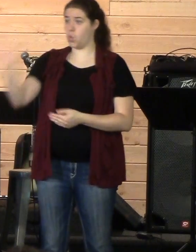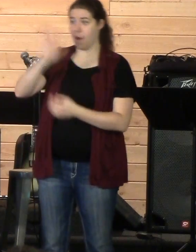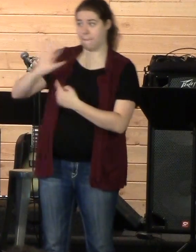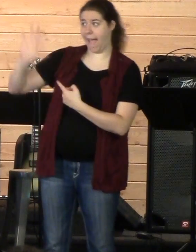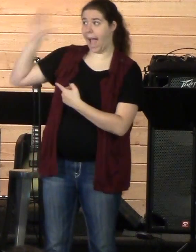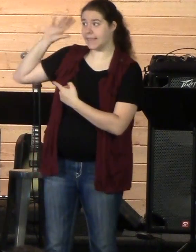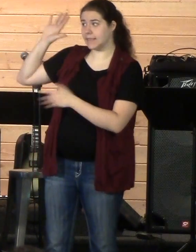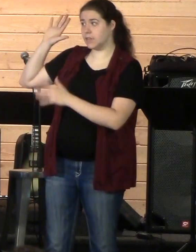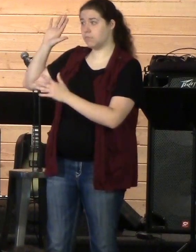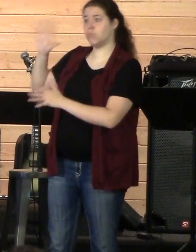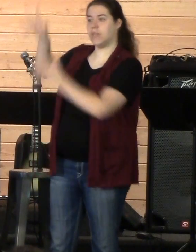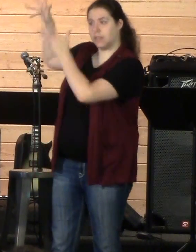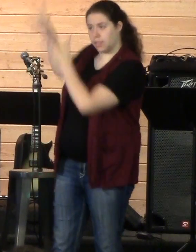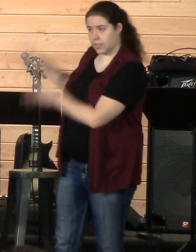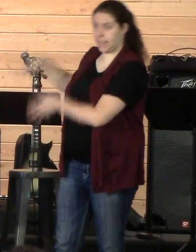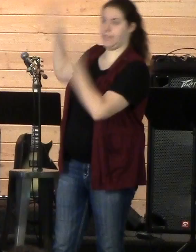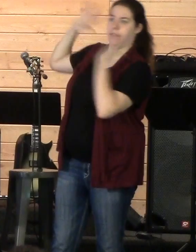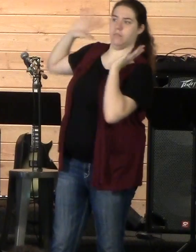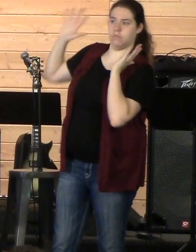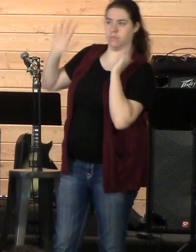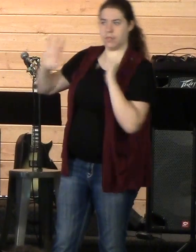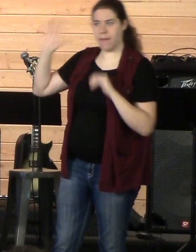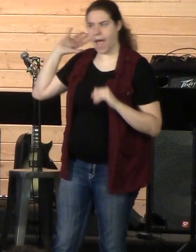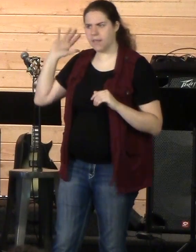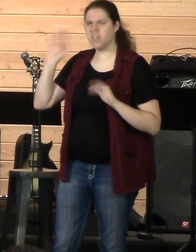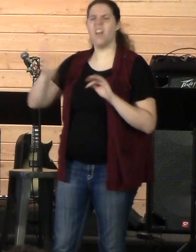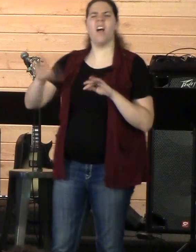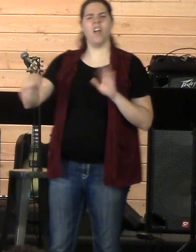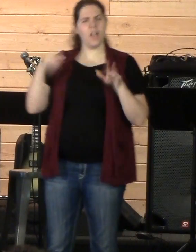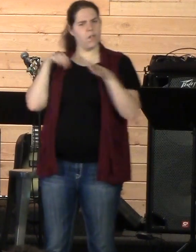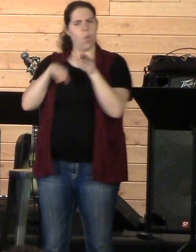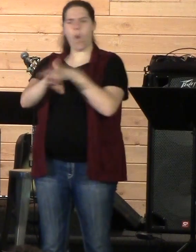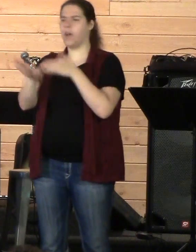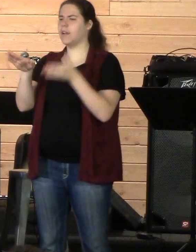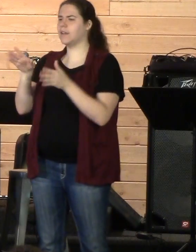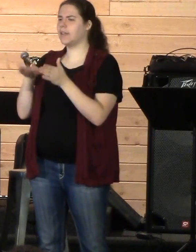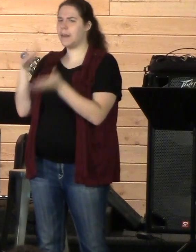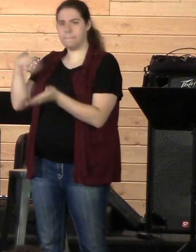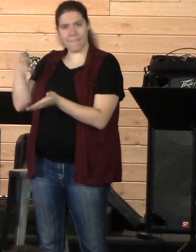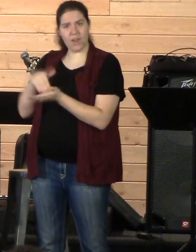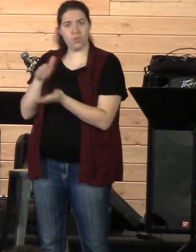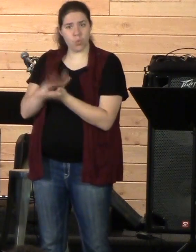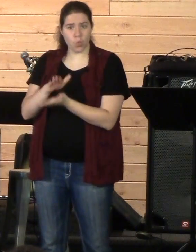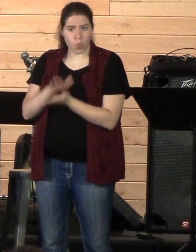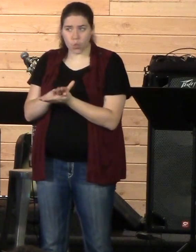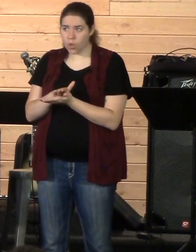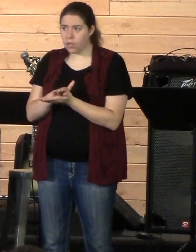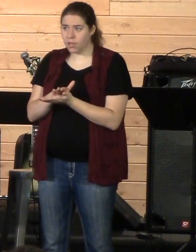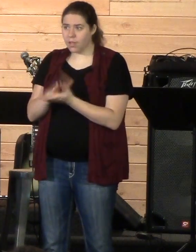Ever walk into a junior high when there's kids in there and you feel